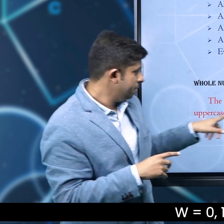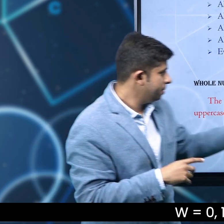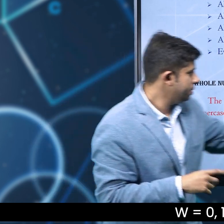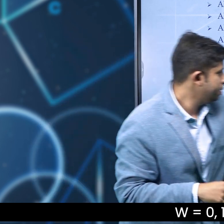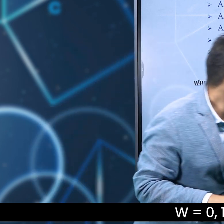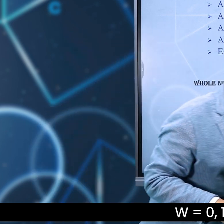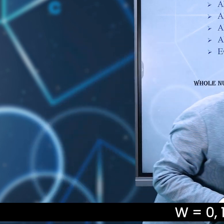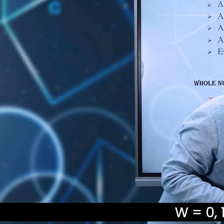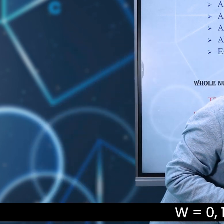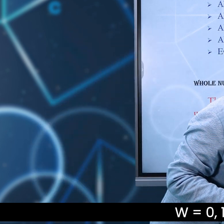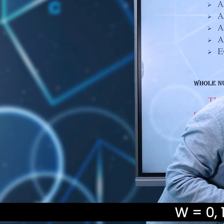to